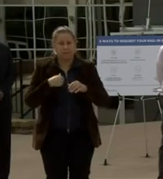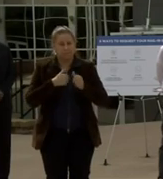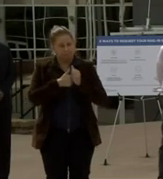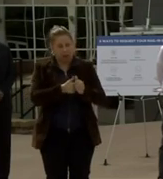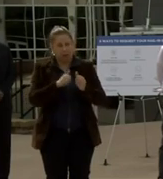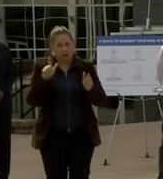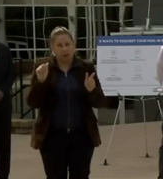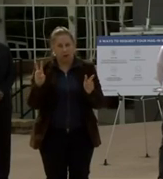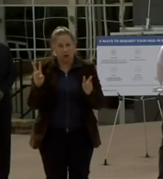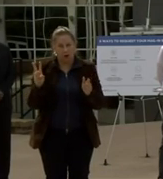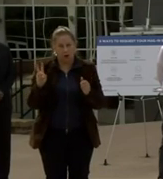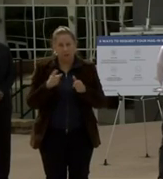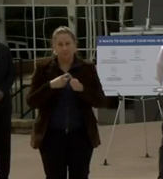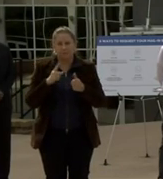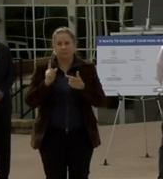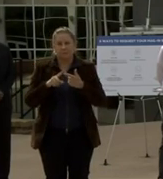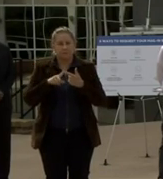noticed.